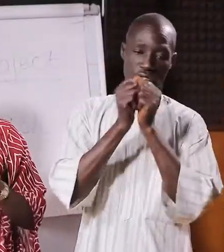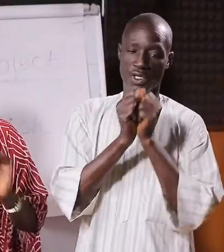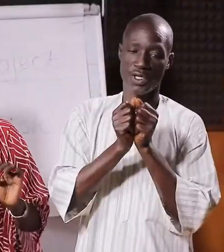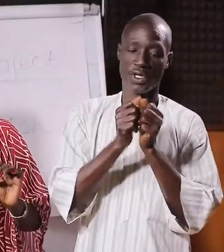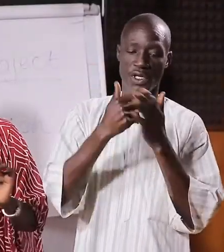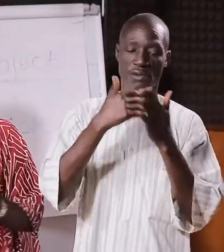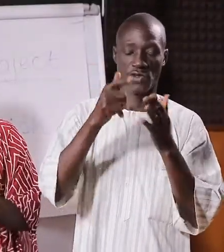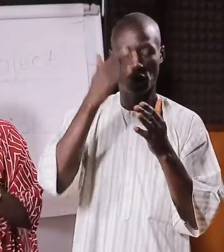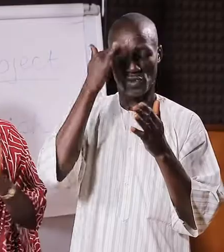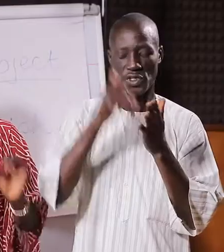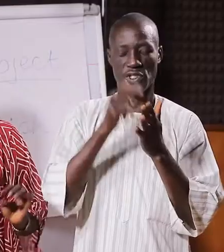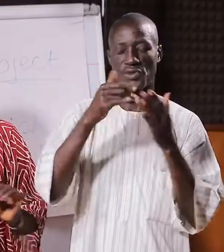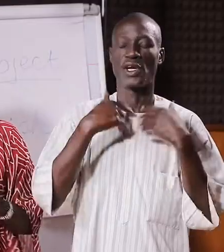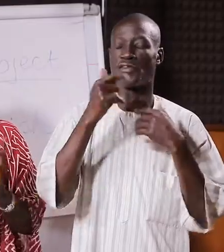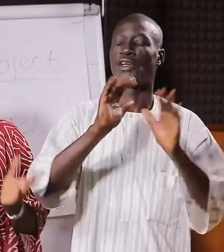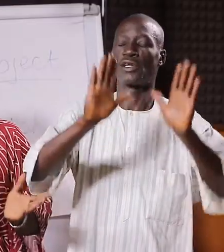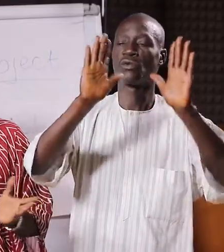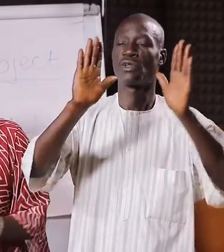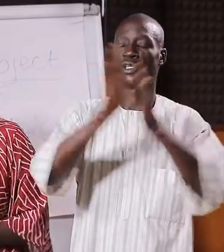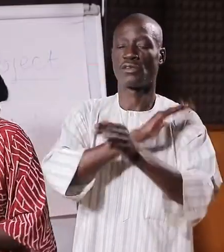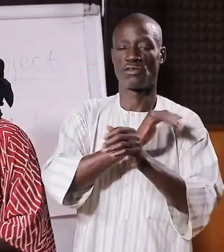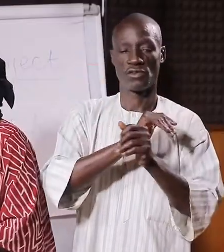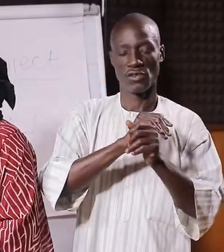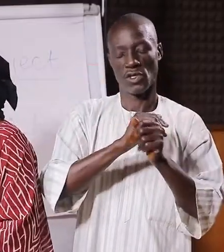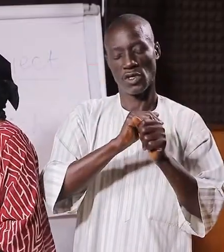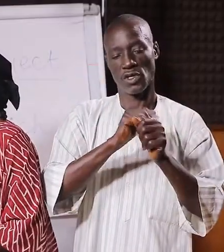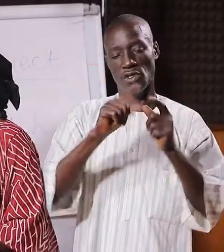a wonderful story about a particular town you once visited.